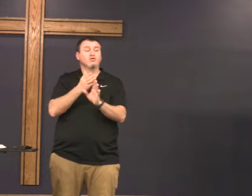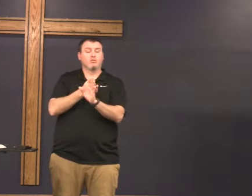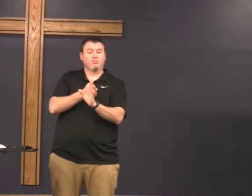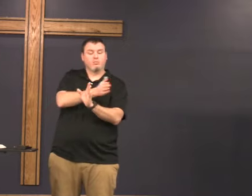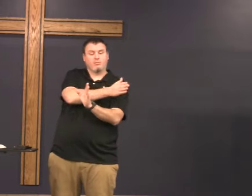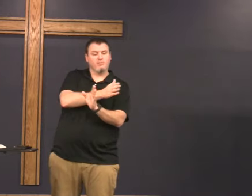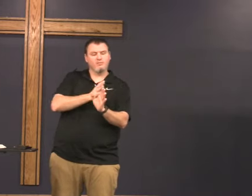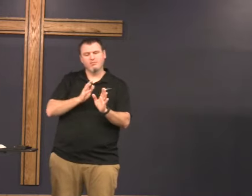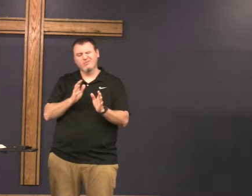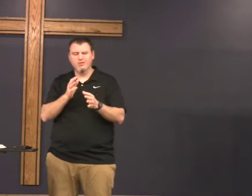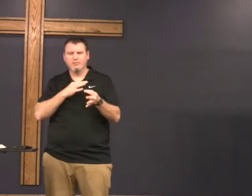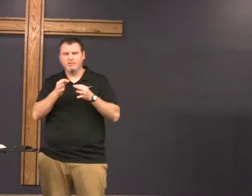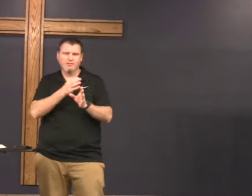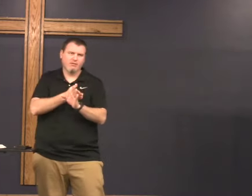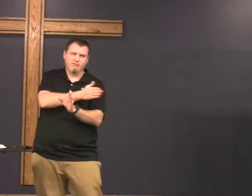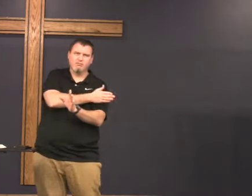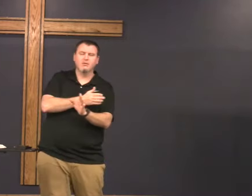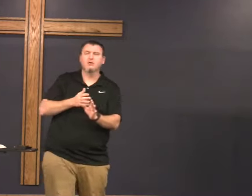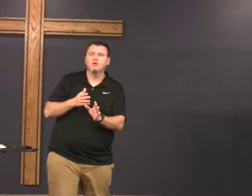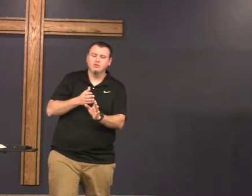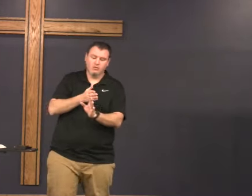Really was more of one of